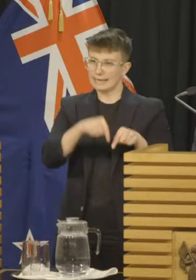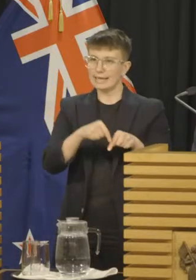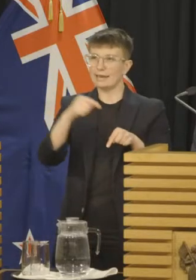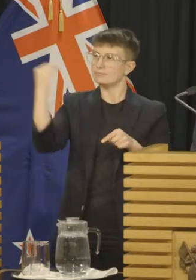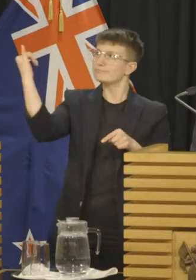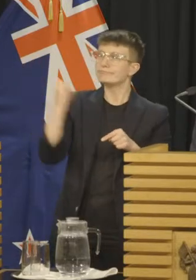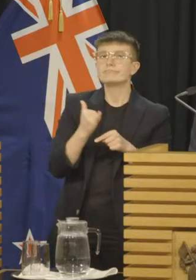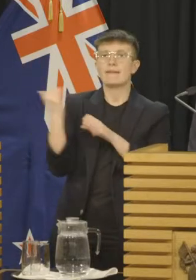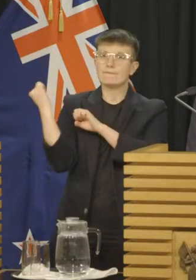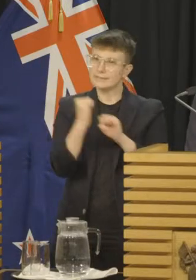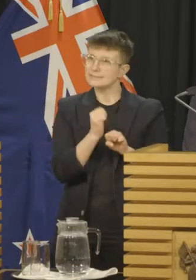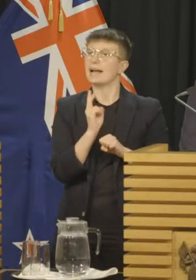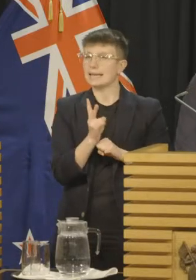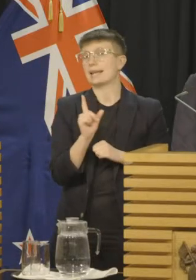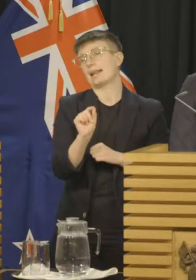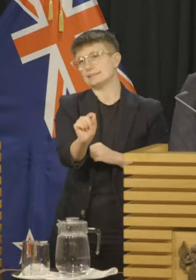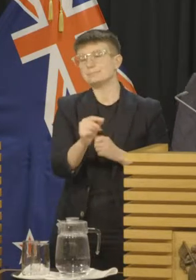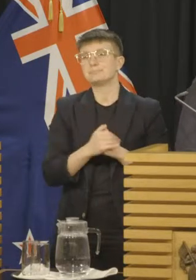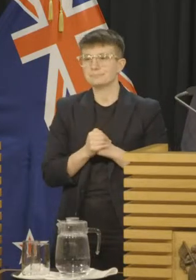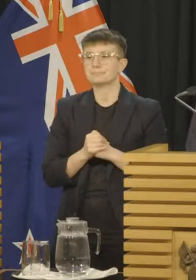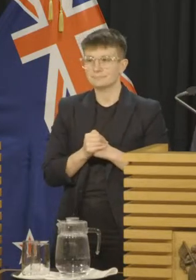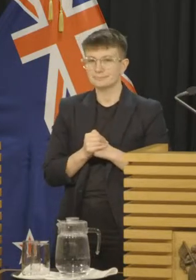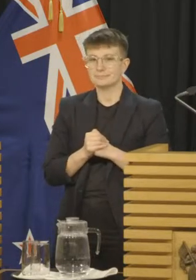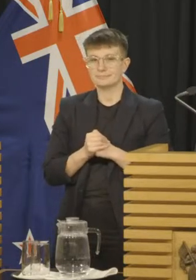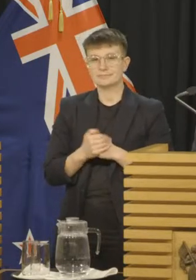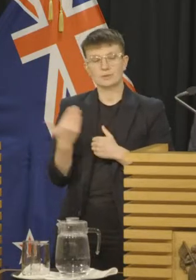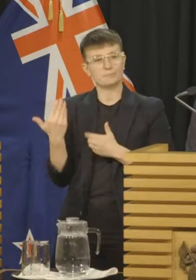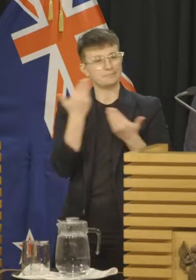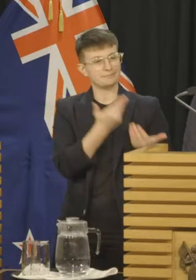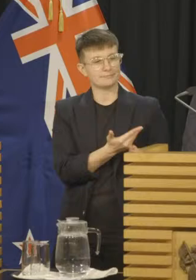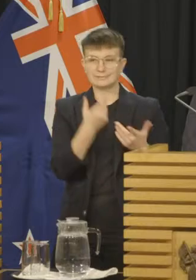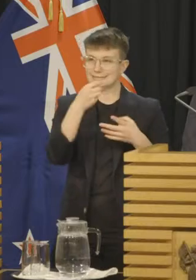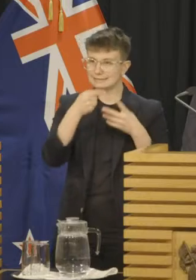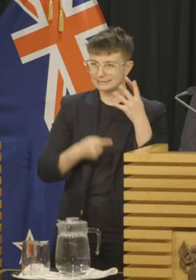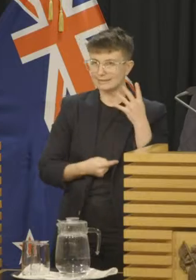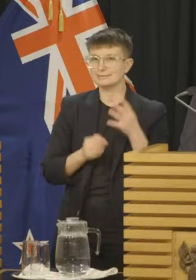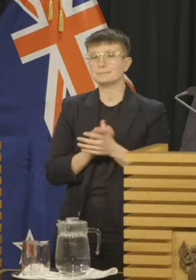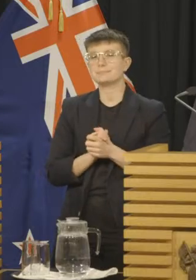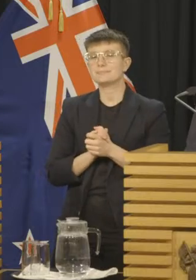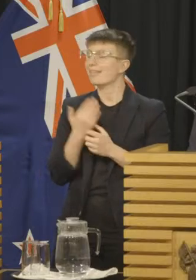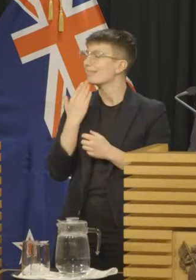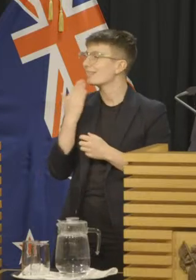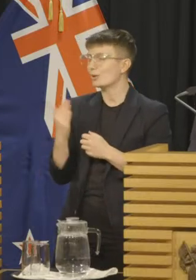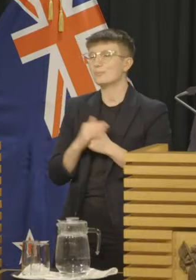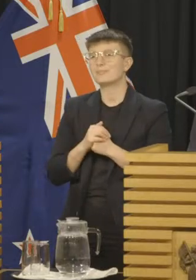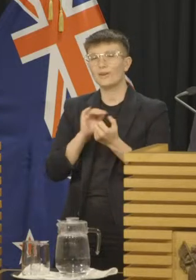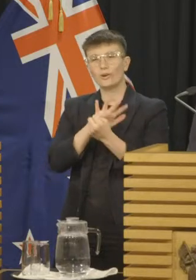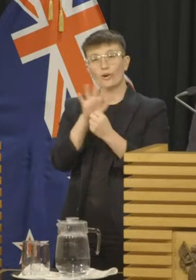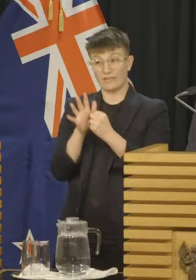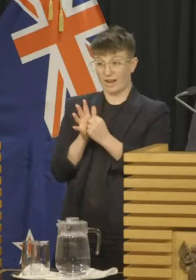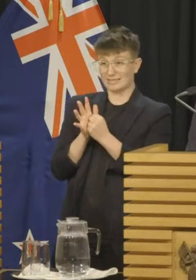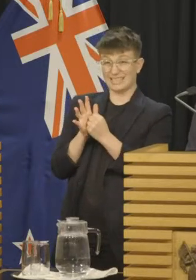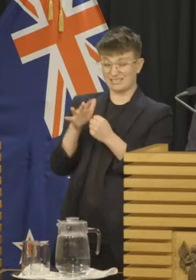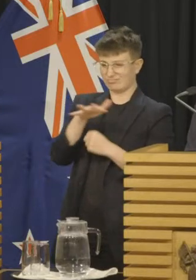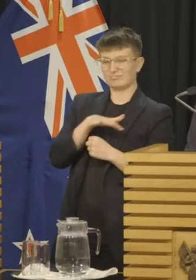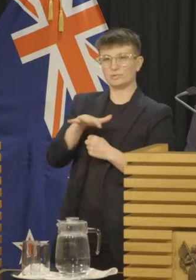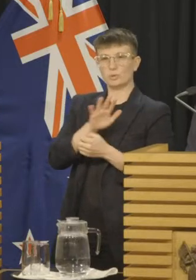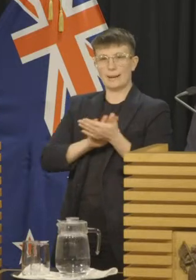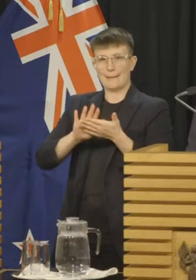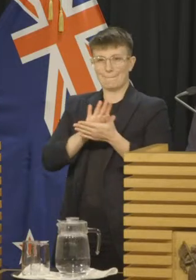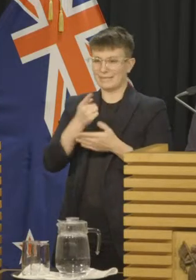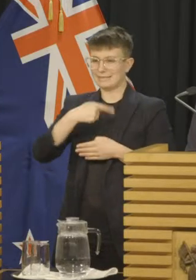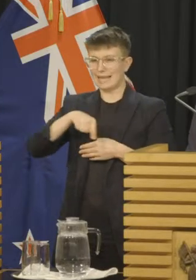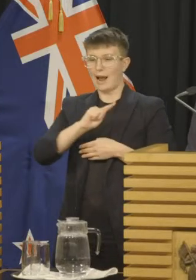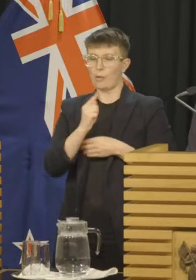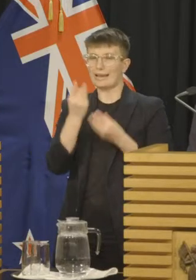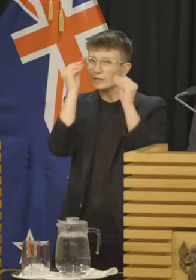more details. Thank you, Prime Minister. COVID-19 has meant that international education providers, especially providers like English language